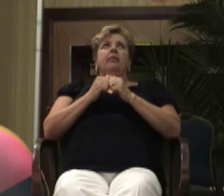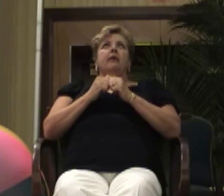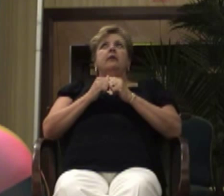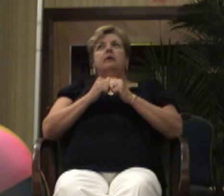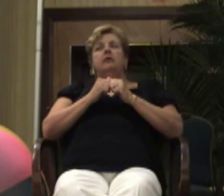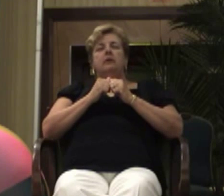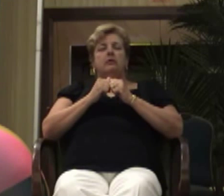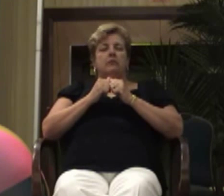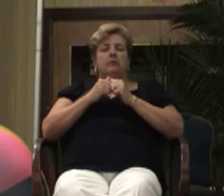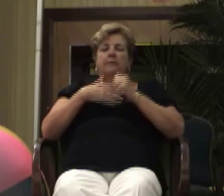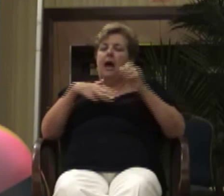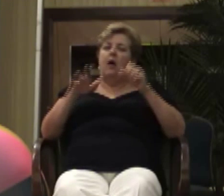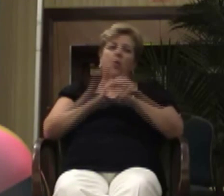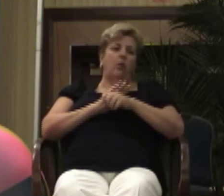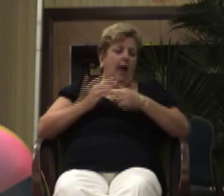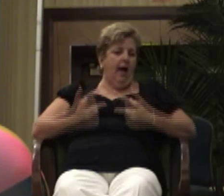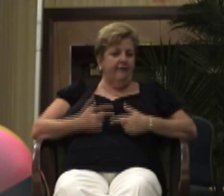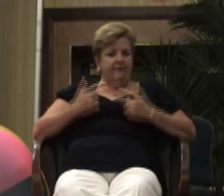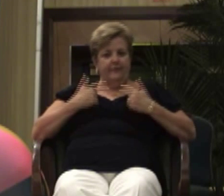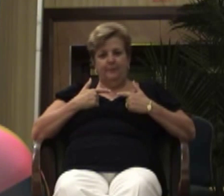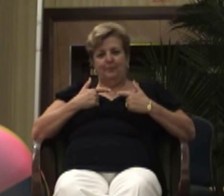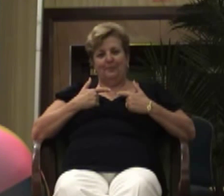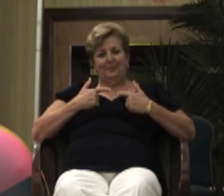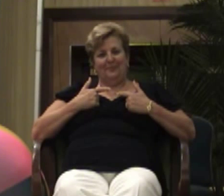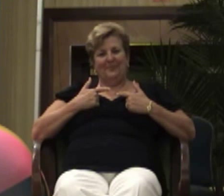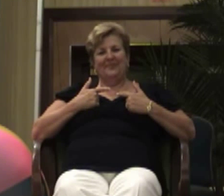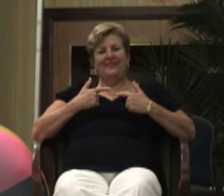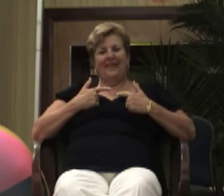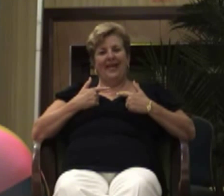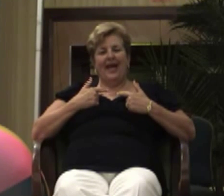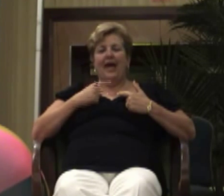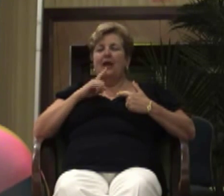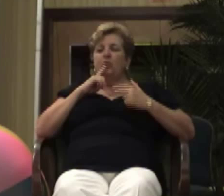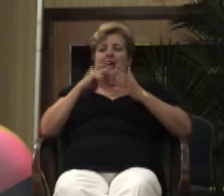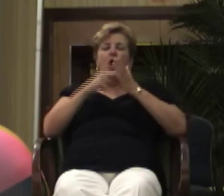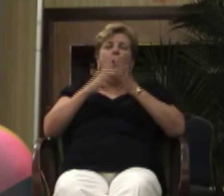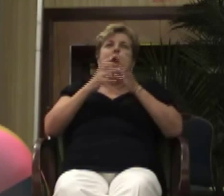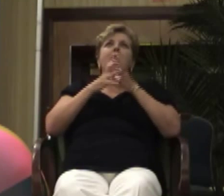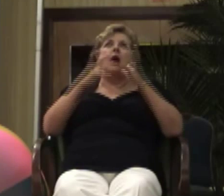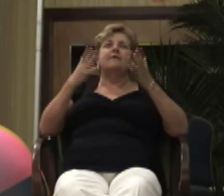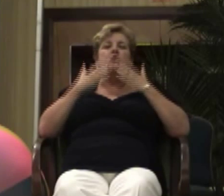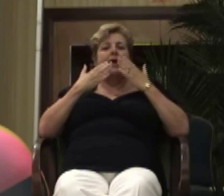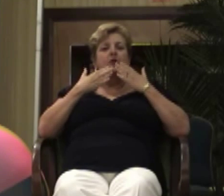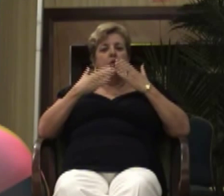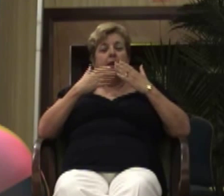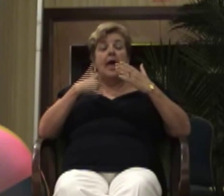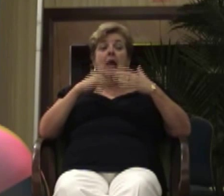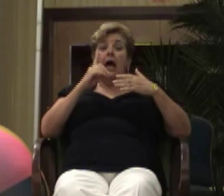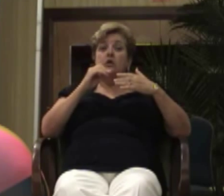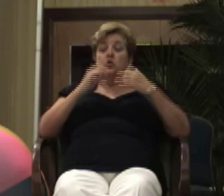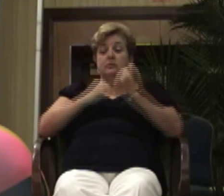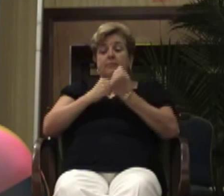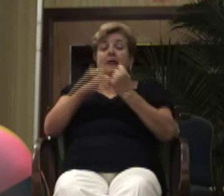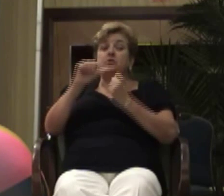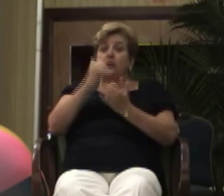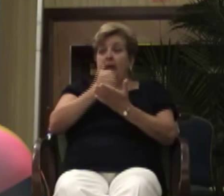whole life. And I owe them a great deal of gratitude. And I sponsor a lot of people, and if it wasn't for those people, I wouldn't be standing here, I guarantee